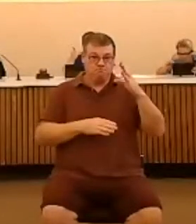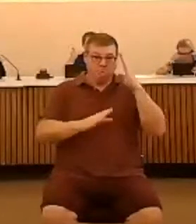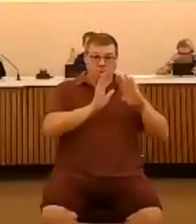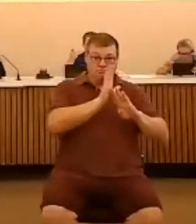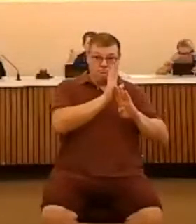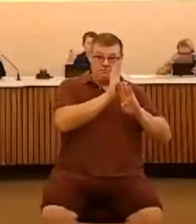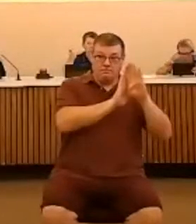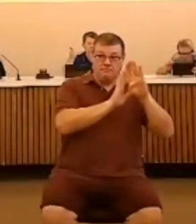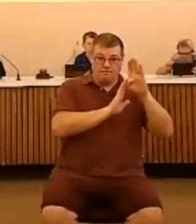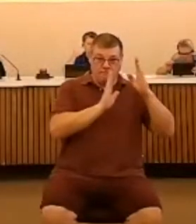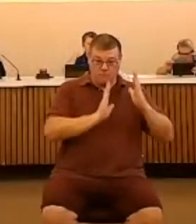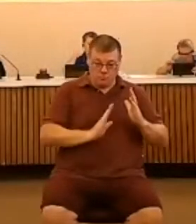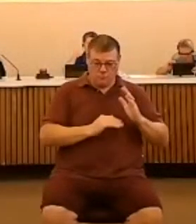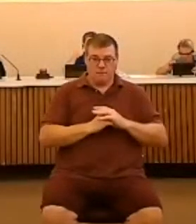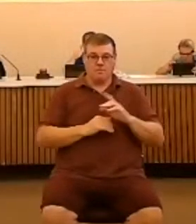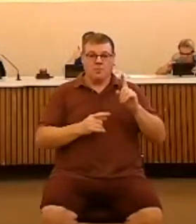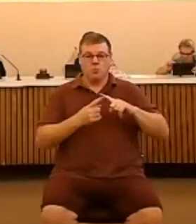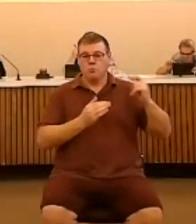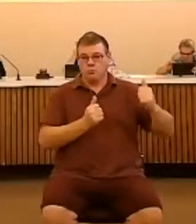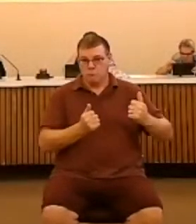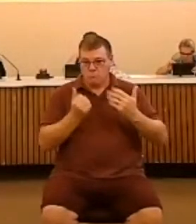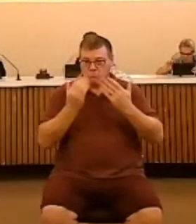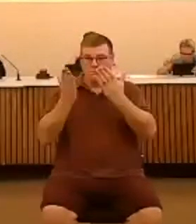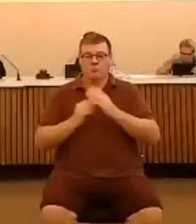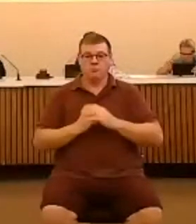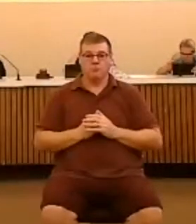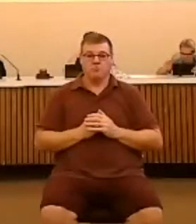developer to propose